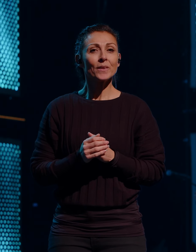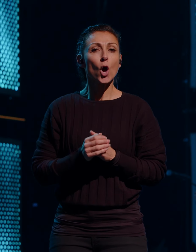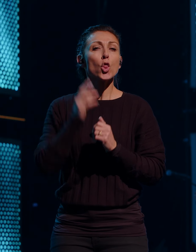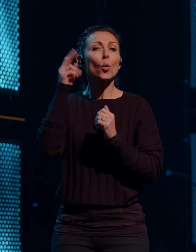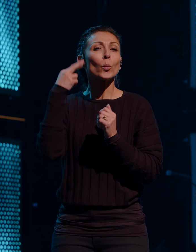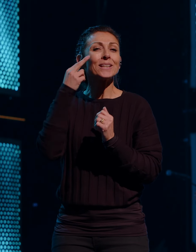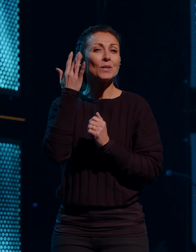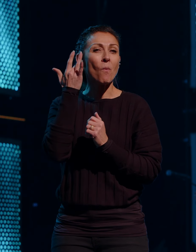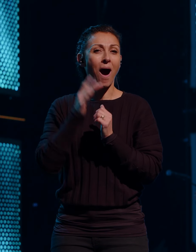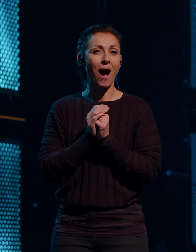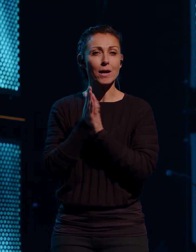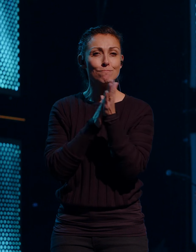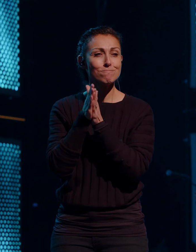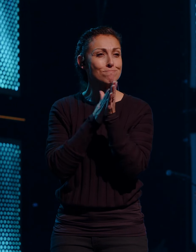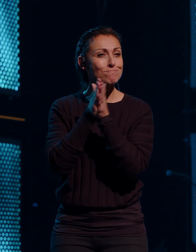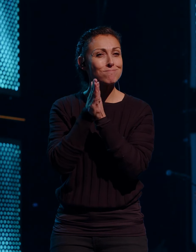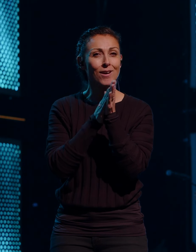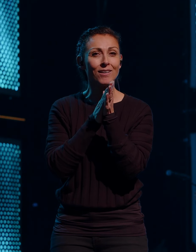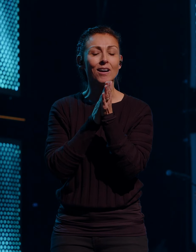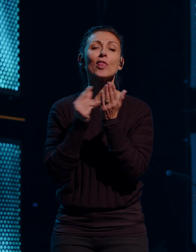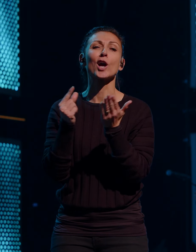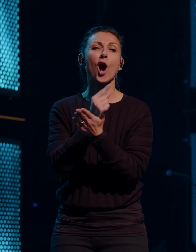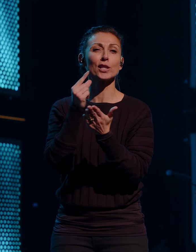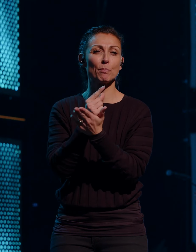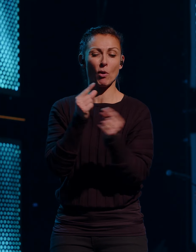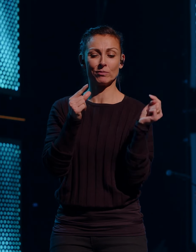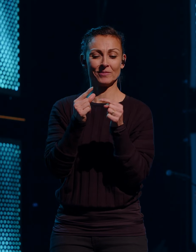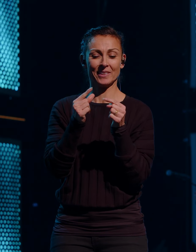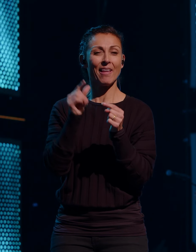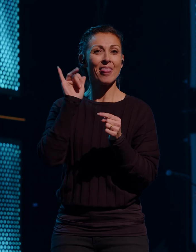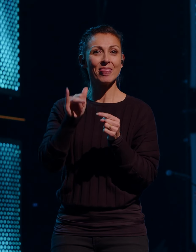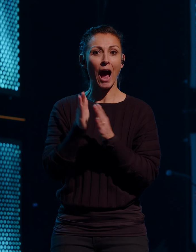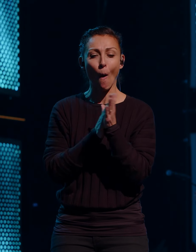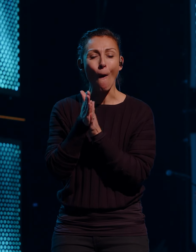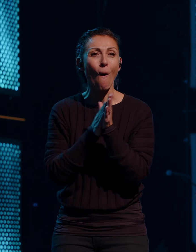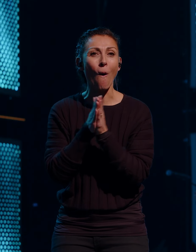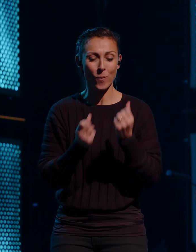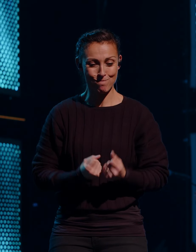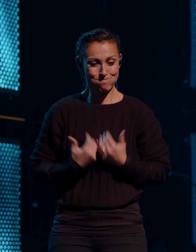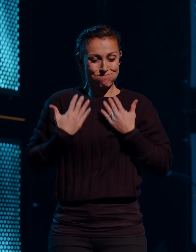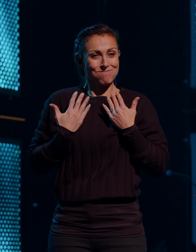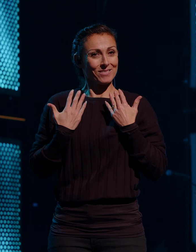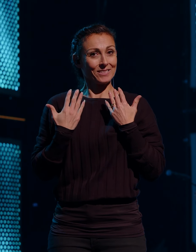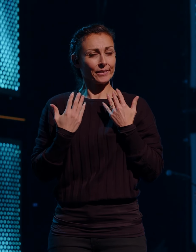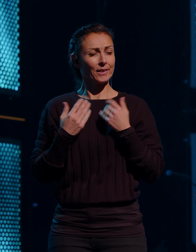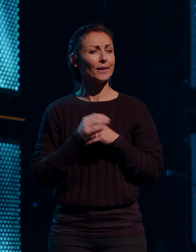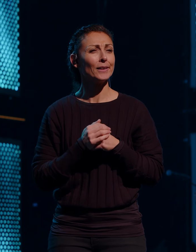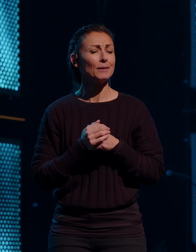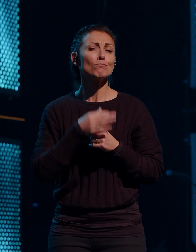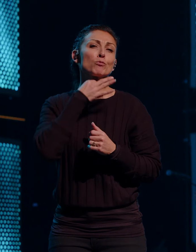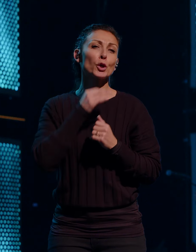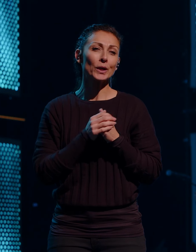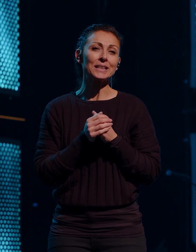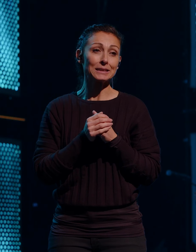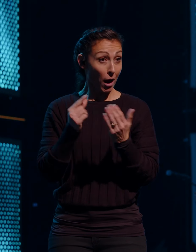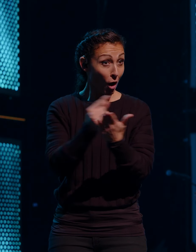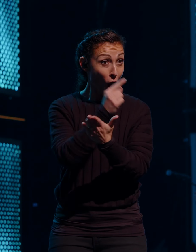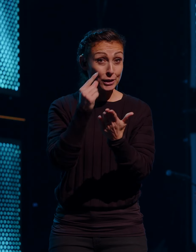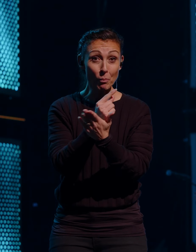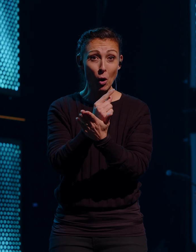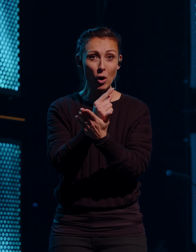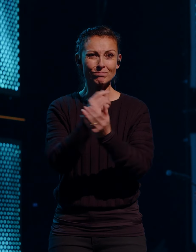was driving them. Think about that in your life. Does the gospel drive you in where you're going in life and what you do